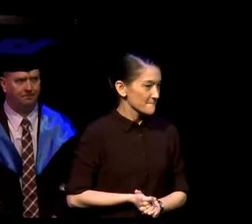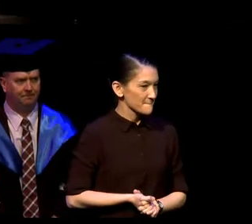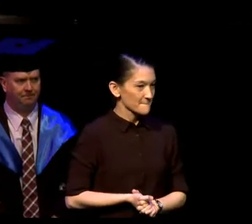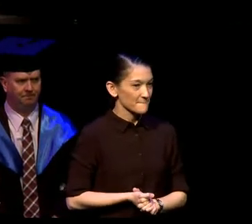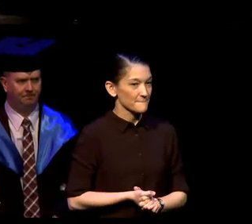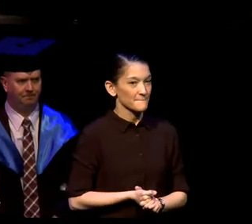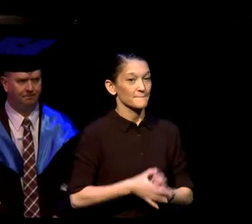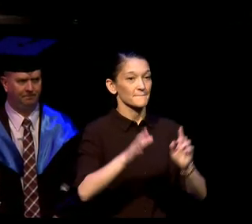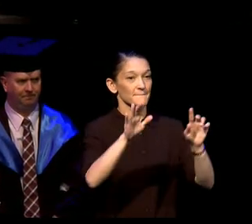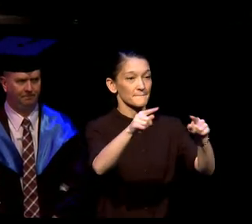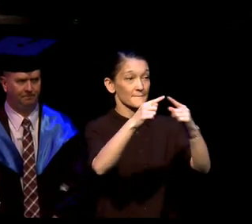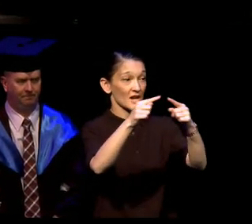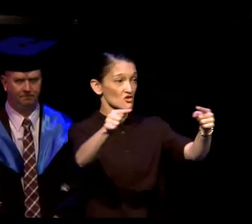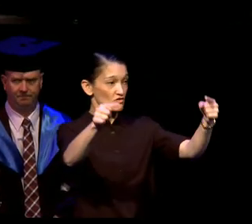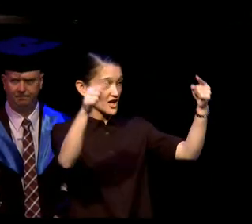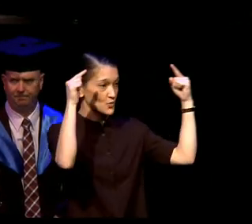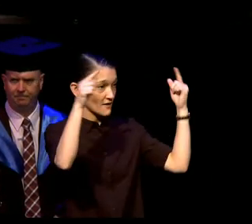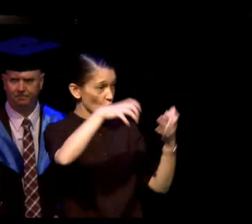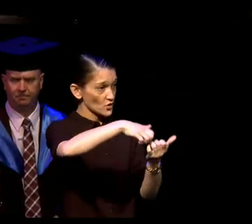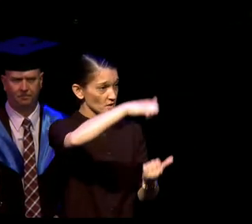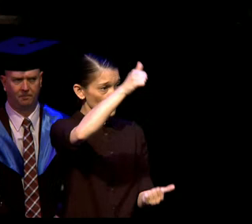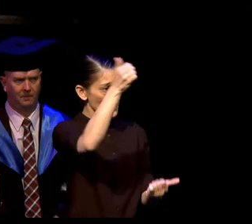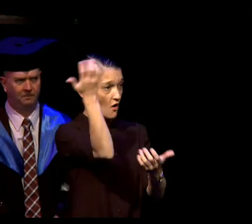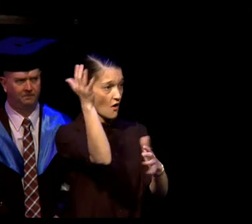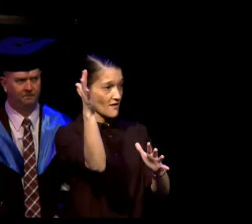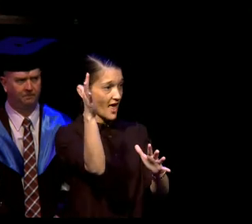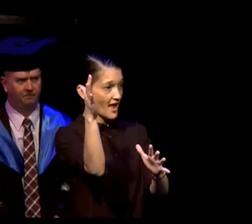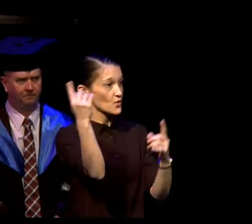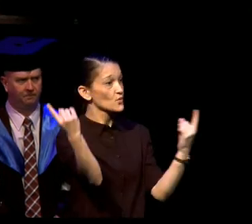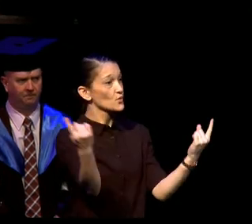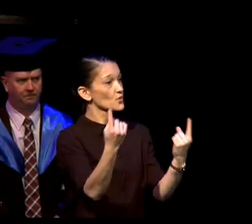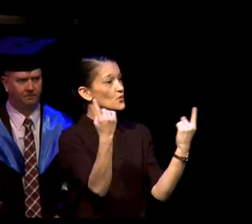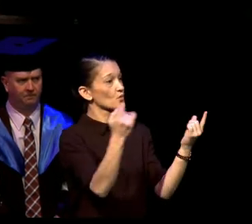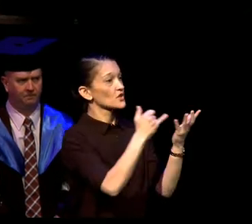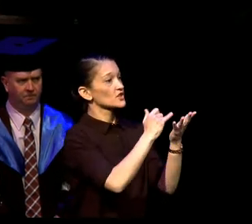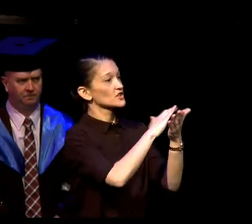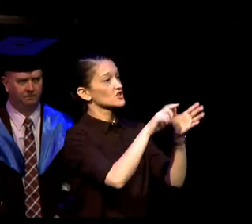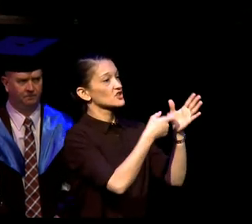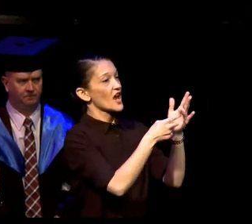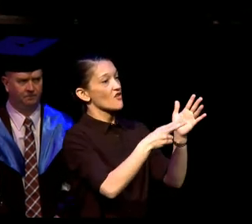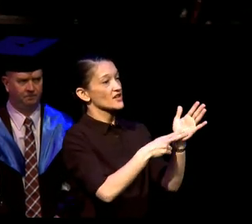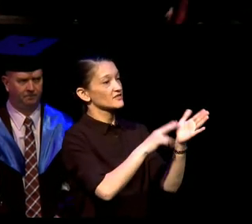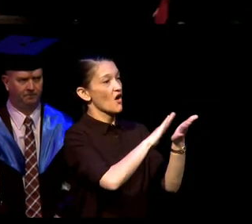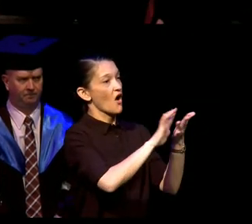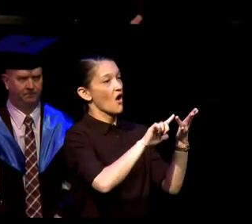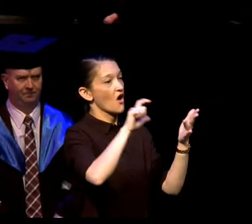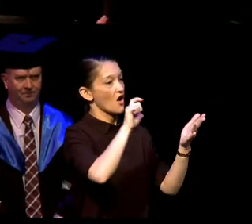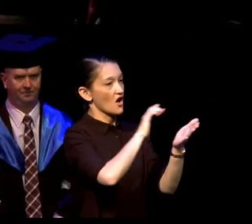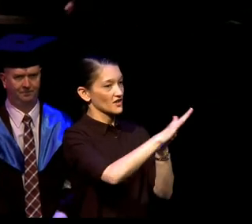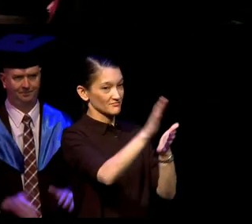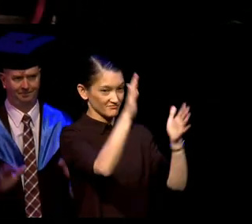The graduates for Diploma of Auslan are Sharon Hock,